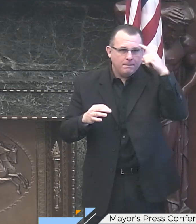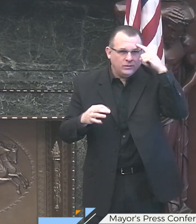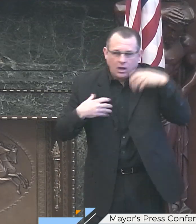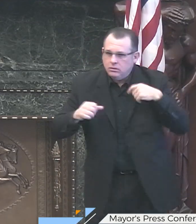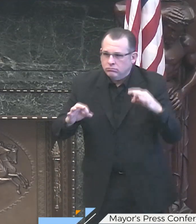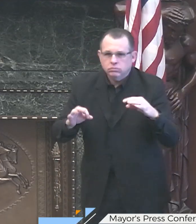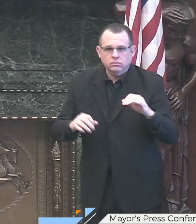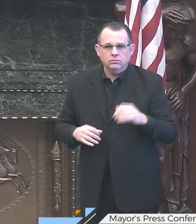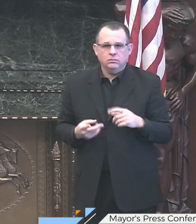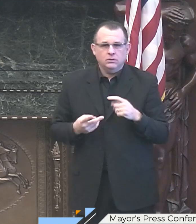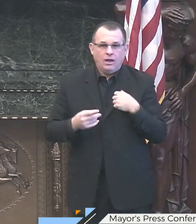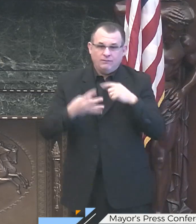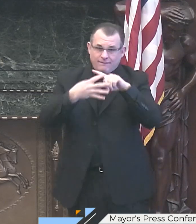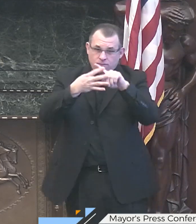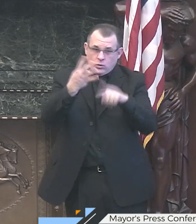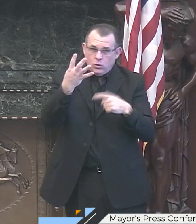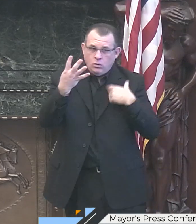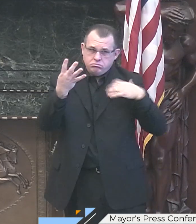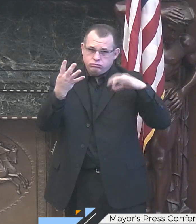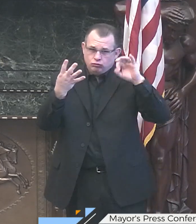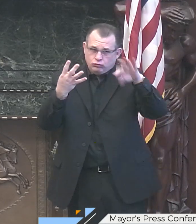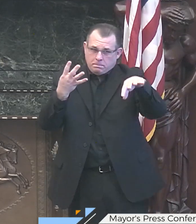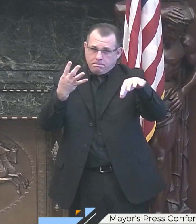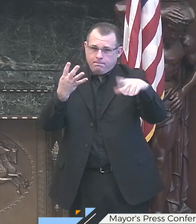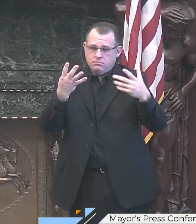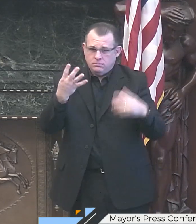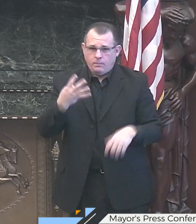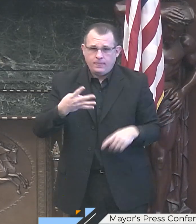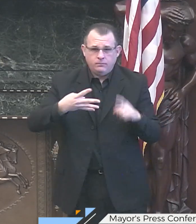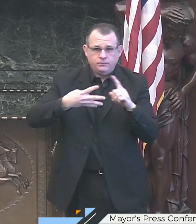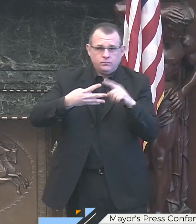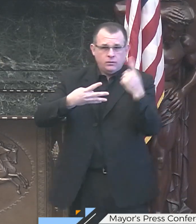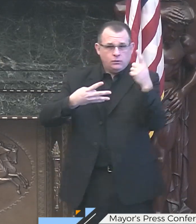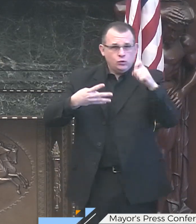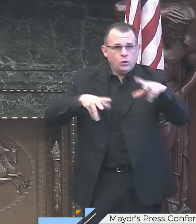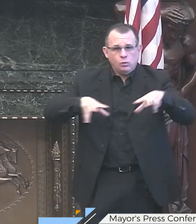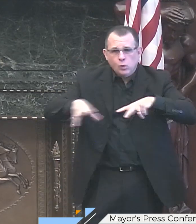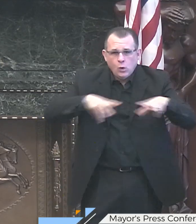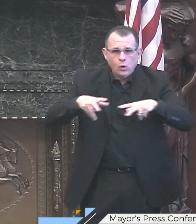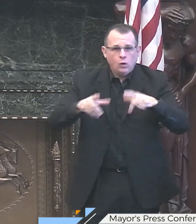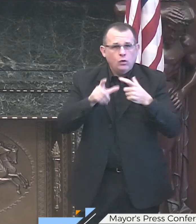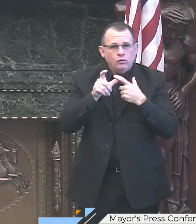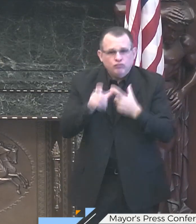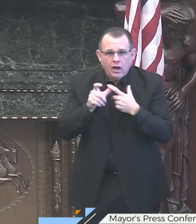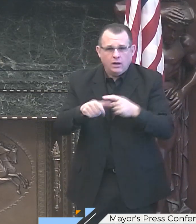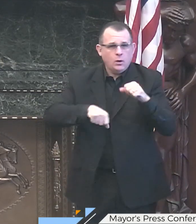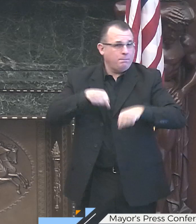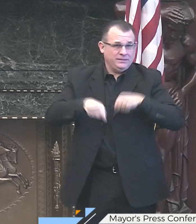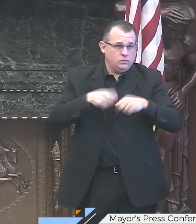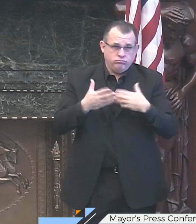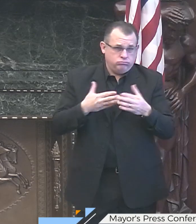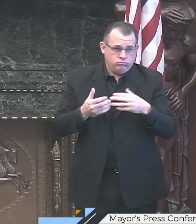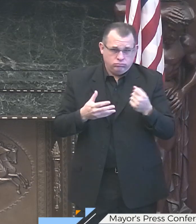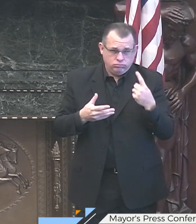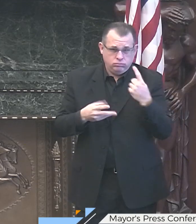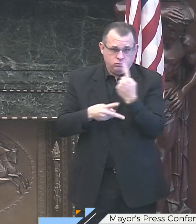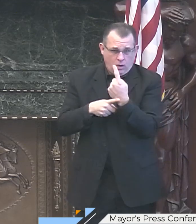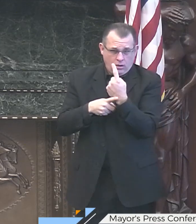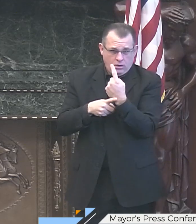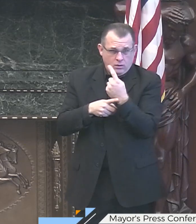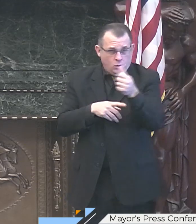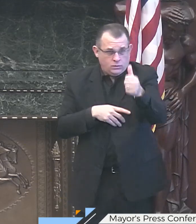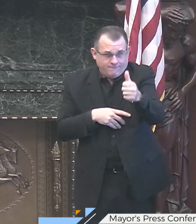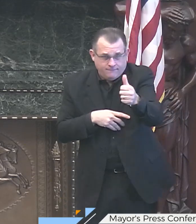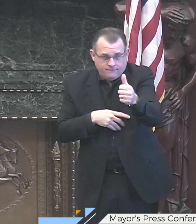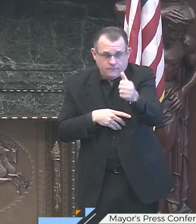your physical and mental health. One is to walk, run, or take a bike ride, either by yourself or just with members of your household, so you're not exposing other